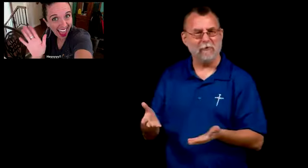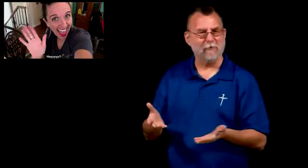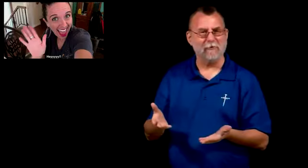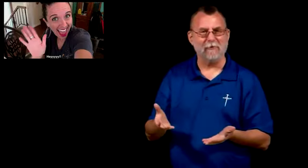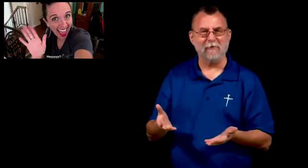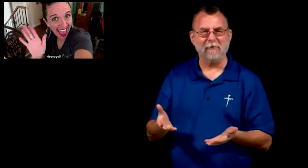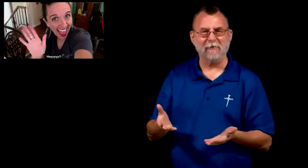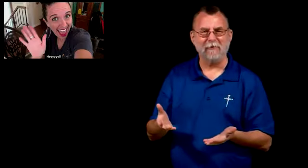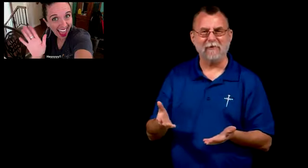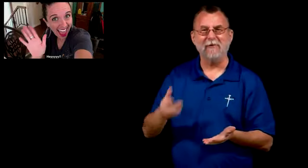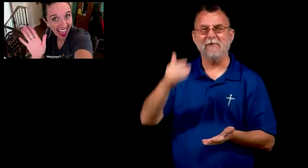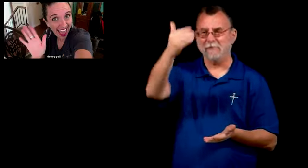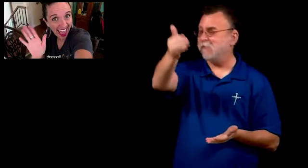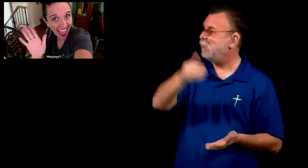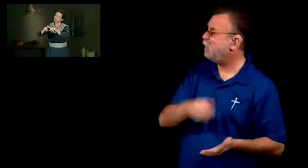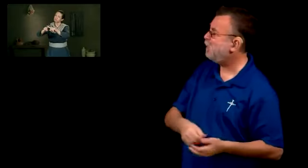I think we might need more information.